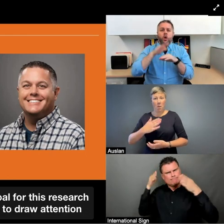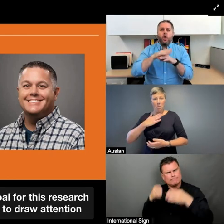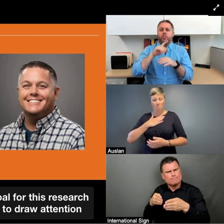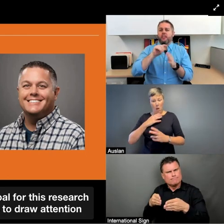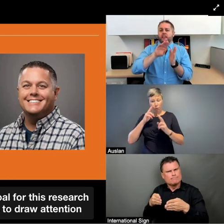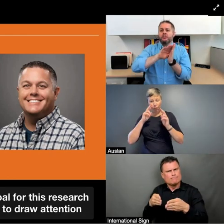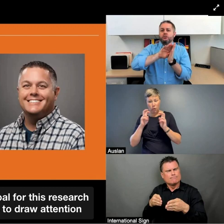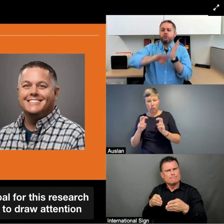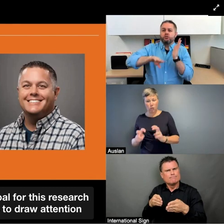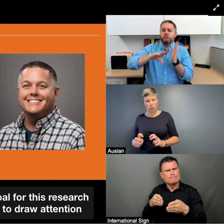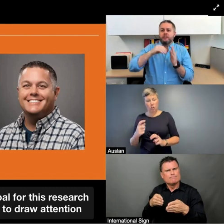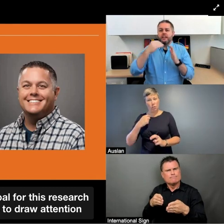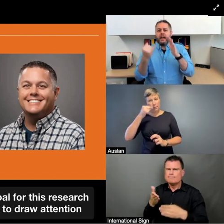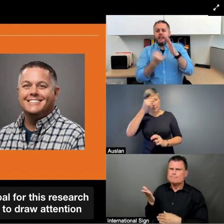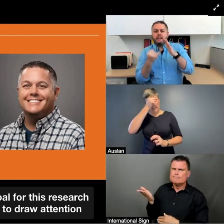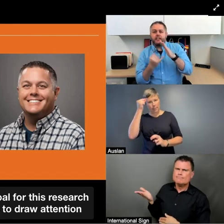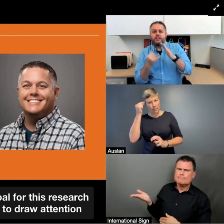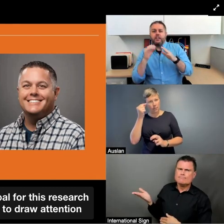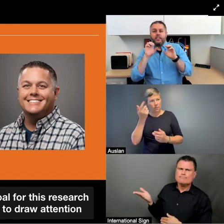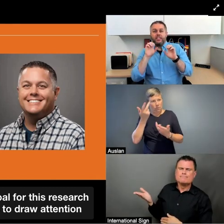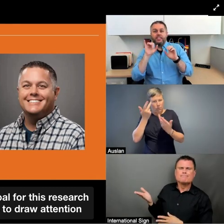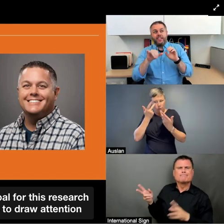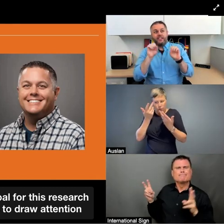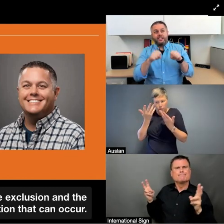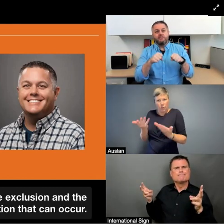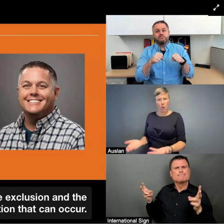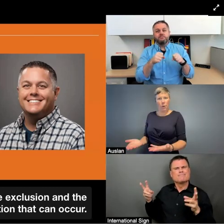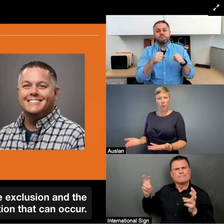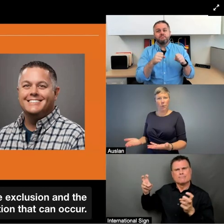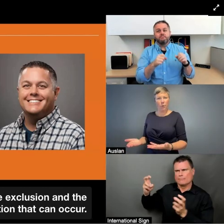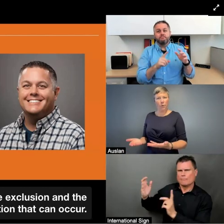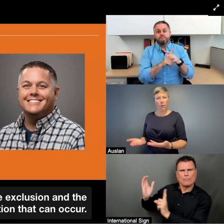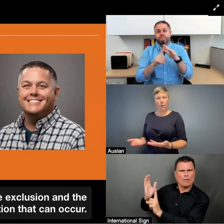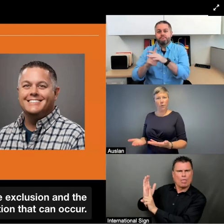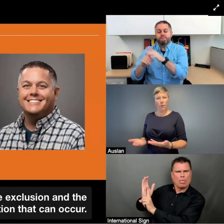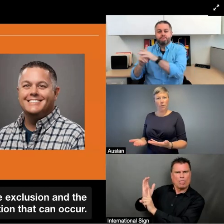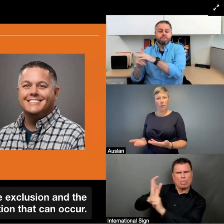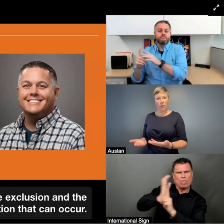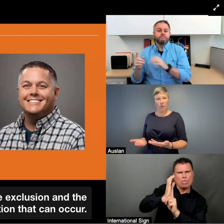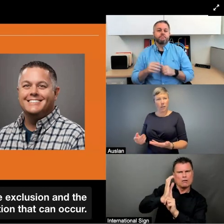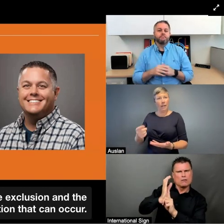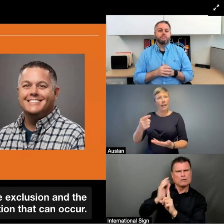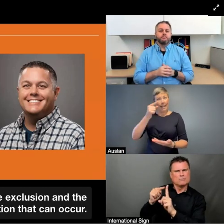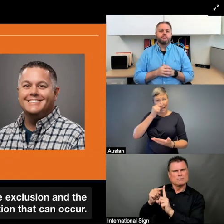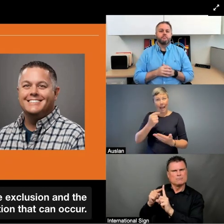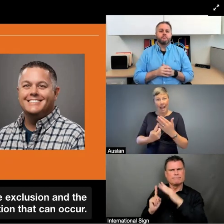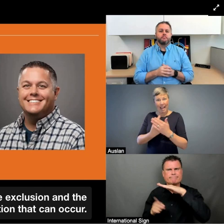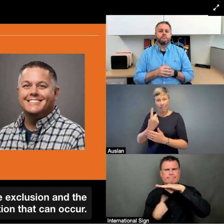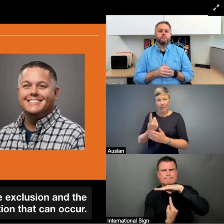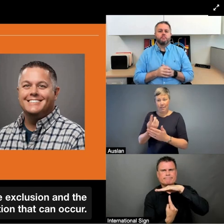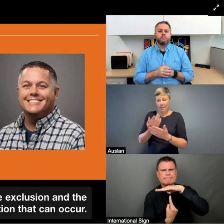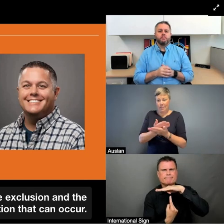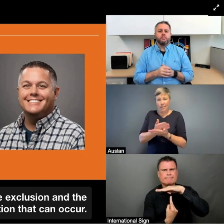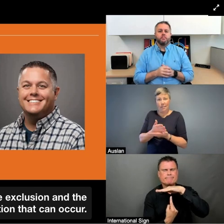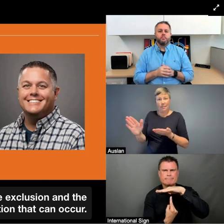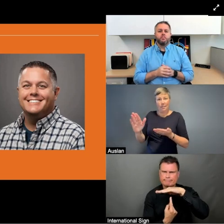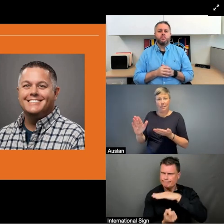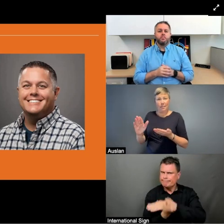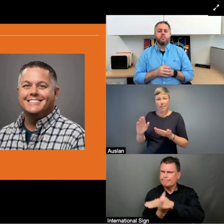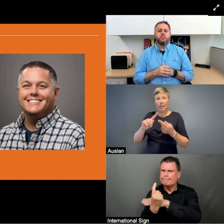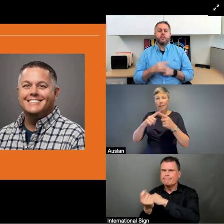My goal for this research was to draw attention to the exclusion and the isolation that can